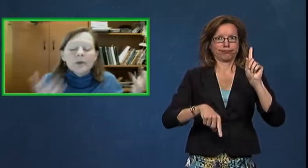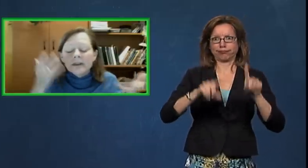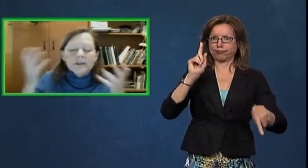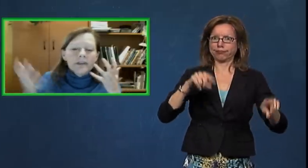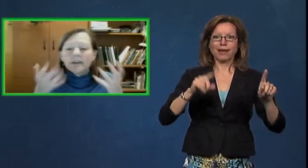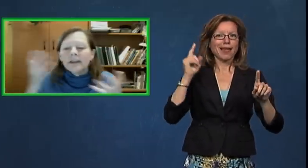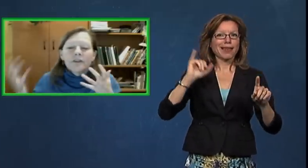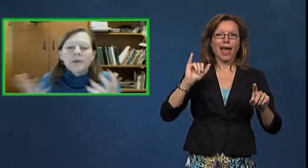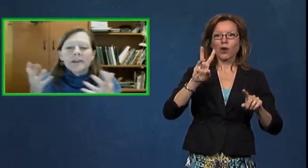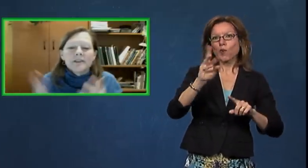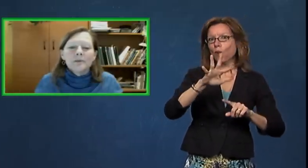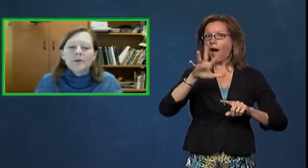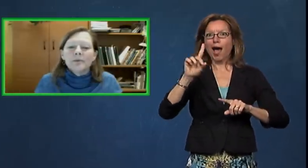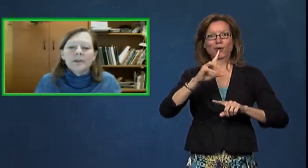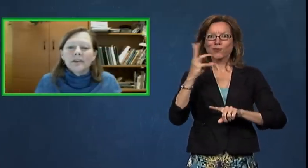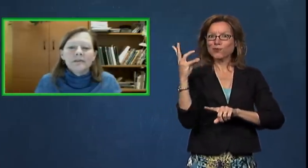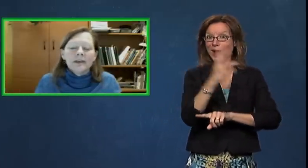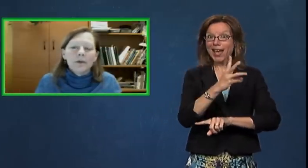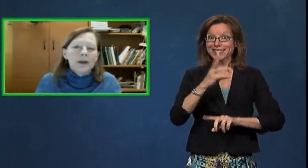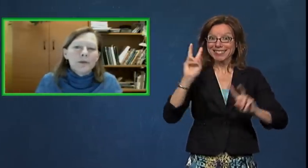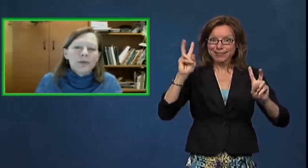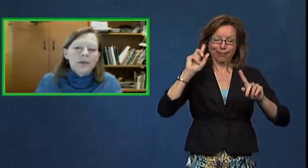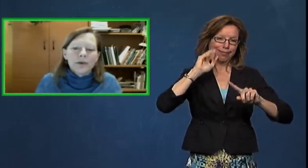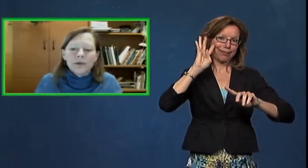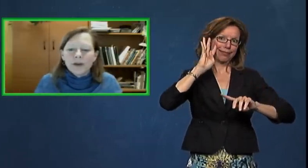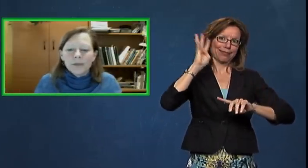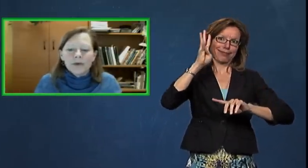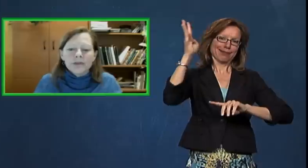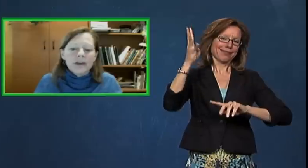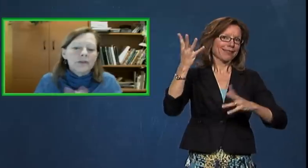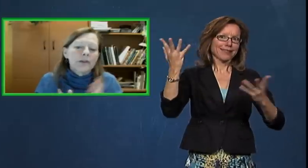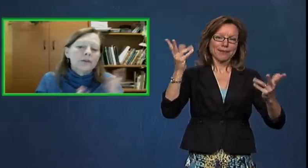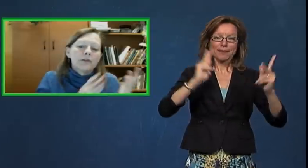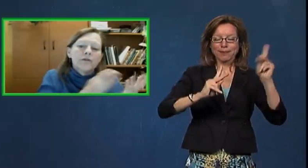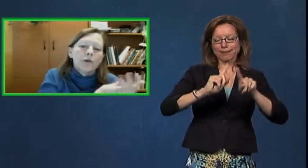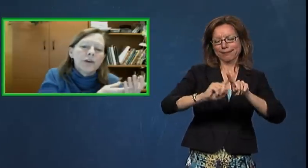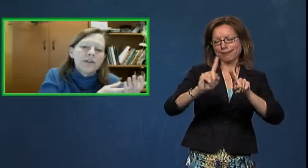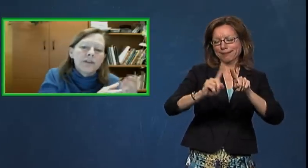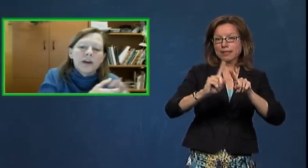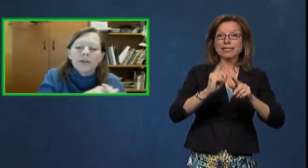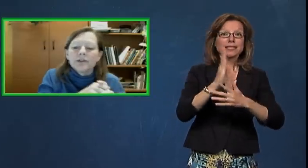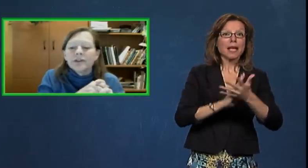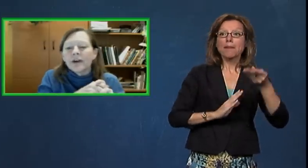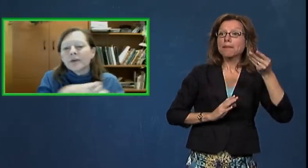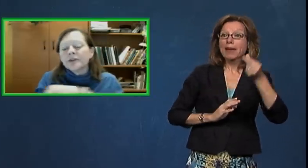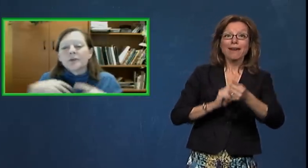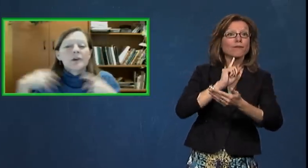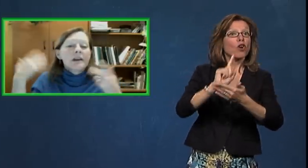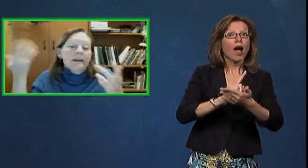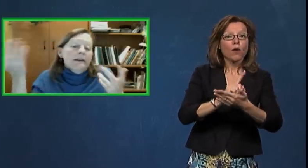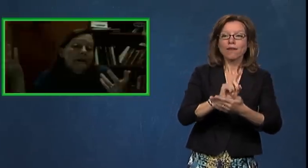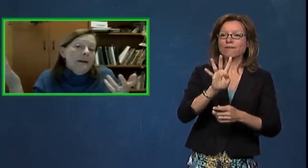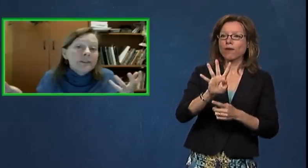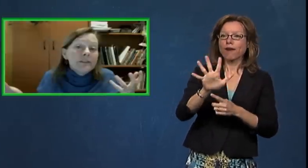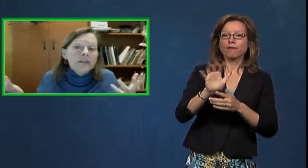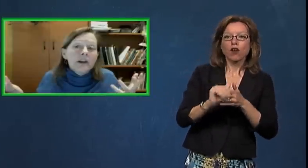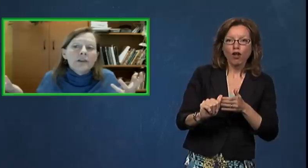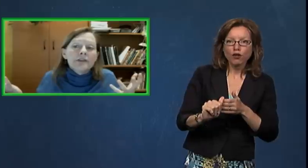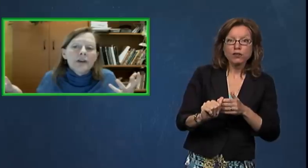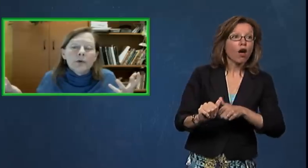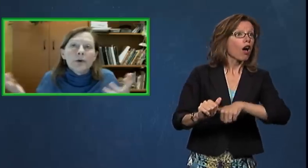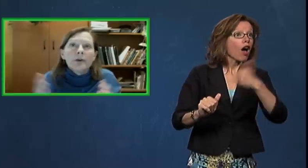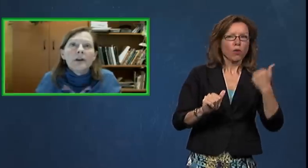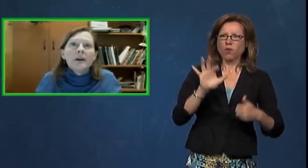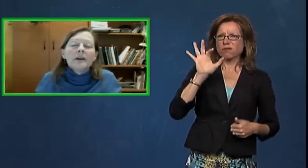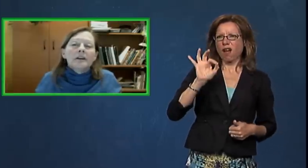or reason. Everybody seemed to be coming up with their own numbers, everything from $45 an hour to $95